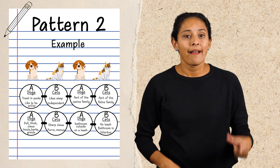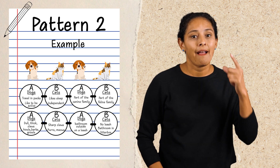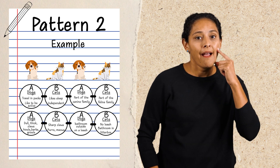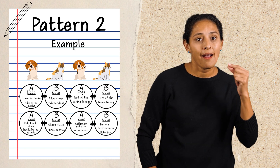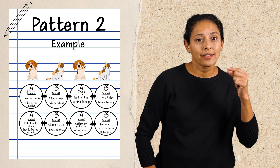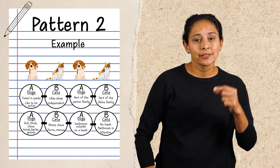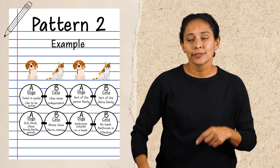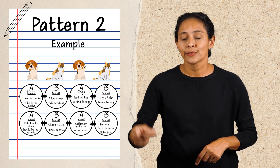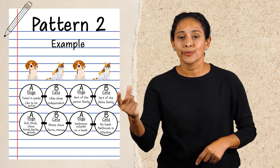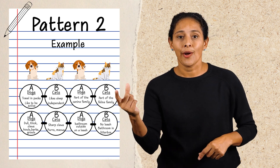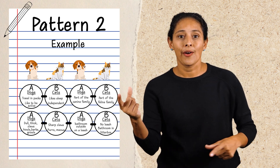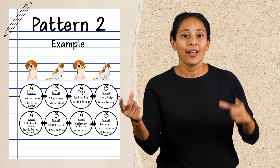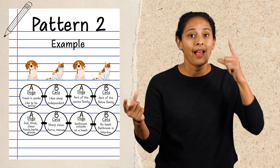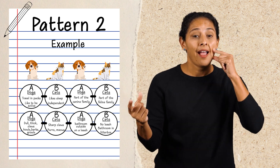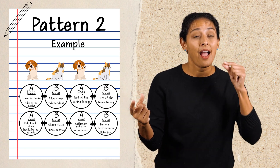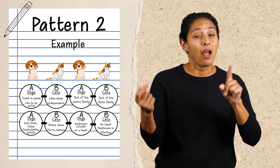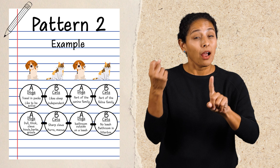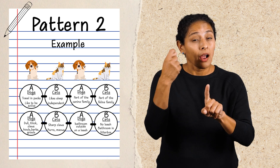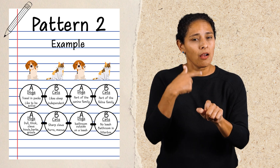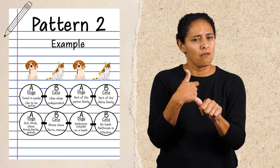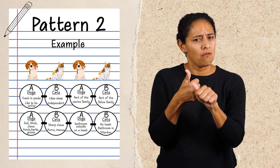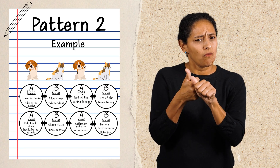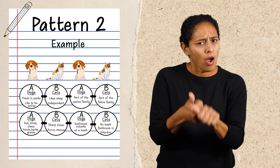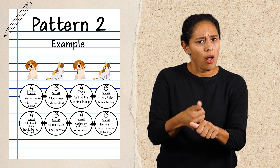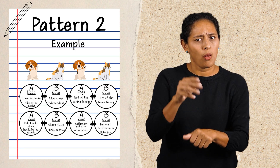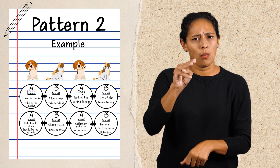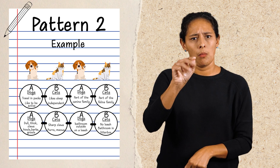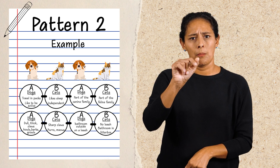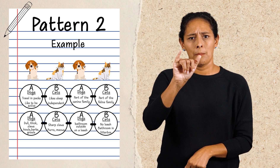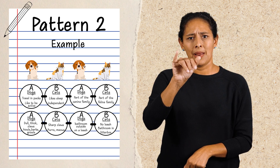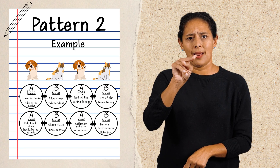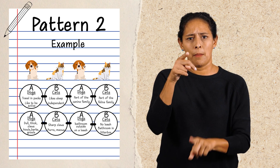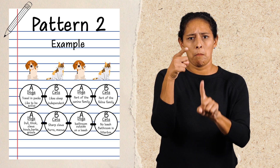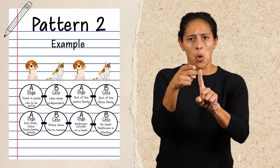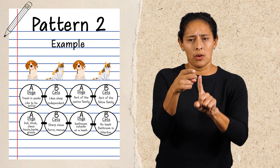between dogs and cats for each of my main points.